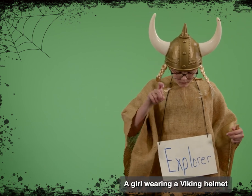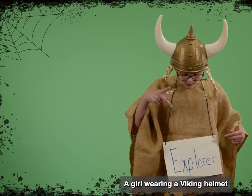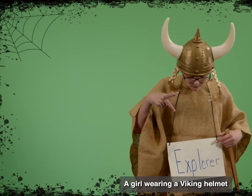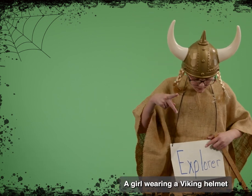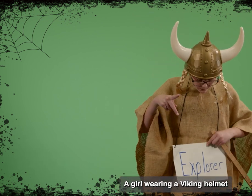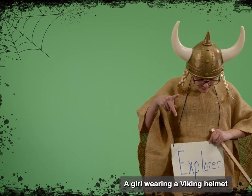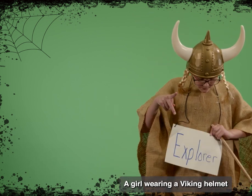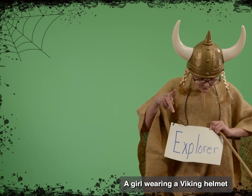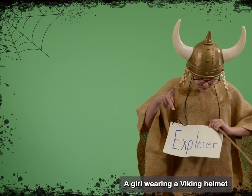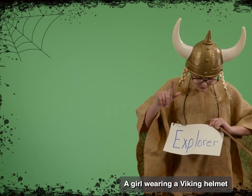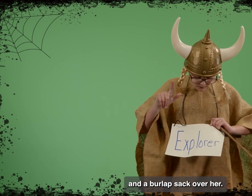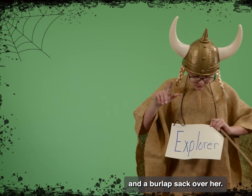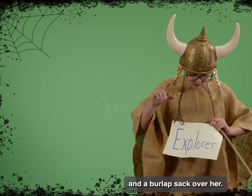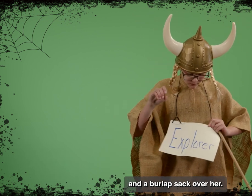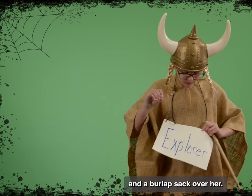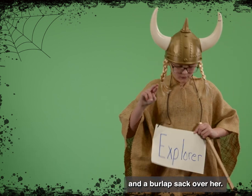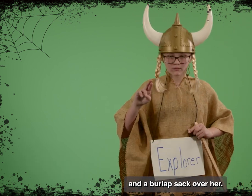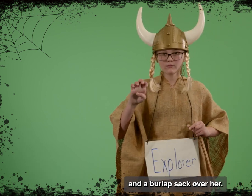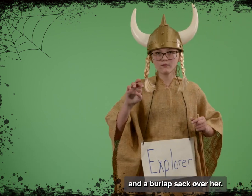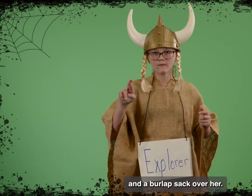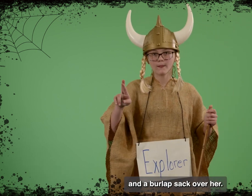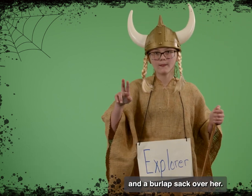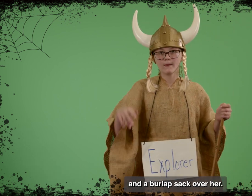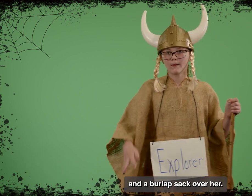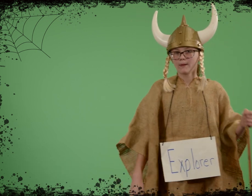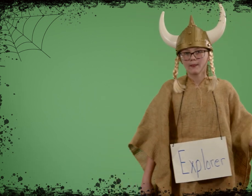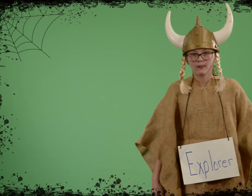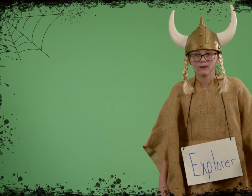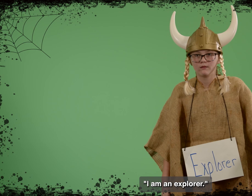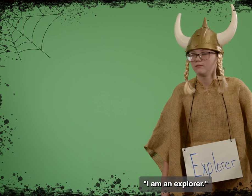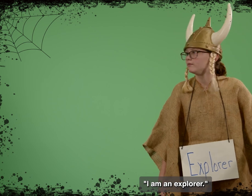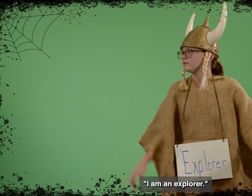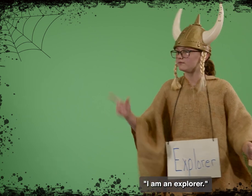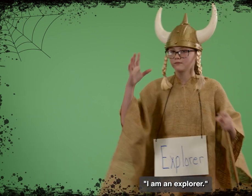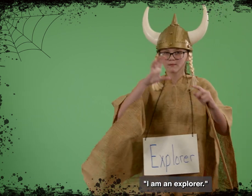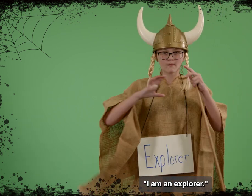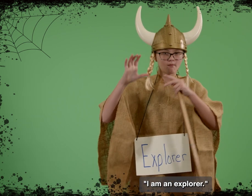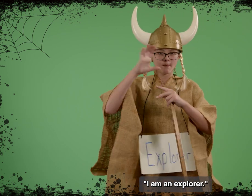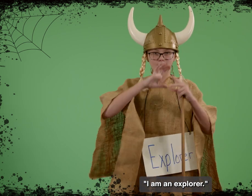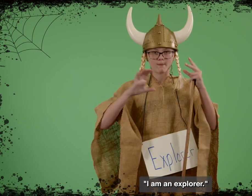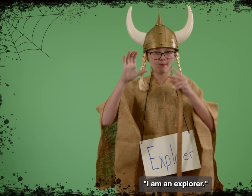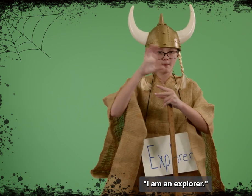a girl wearing a Viking helmet and a burlap sack over her. I am an explorer.